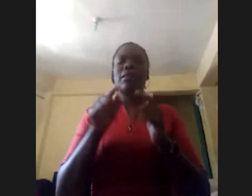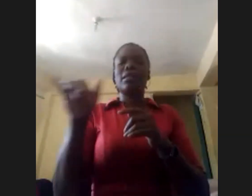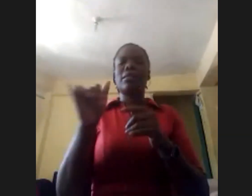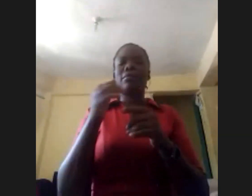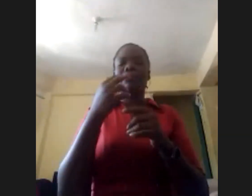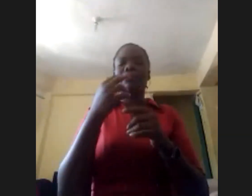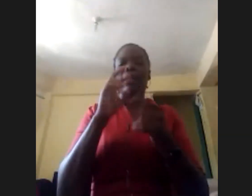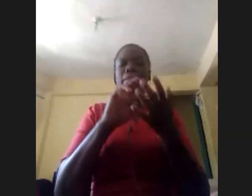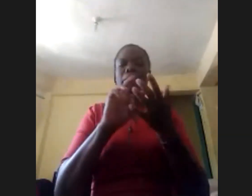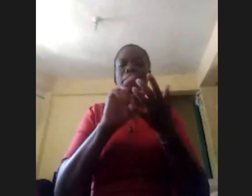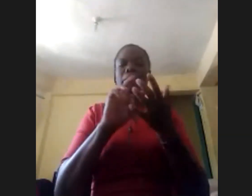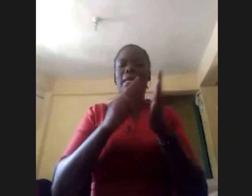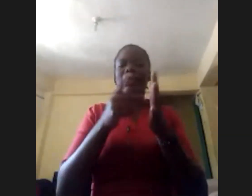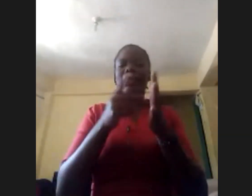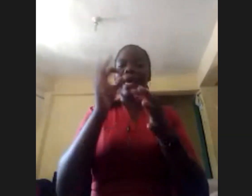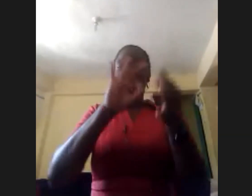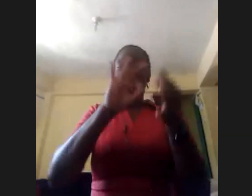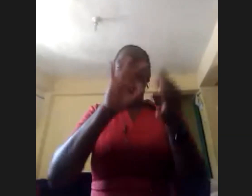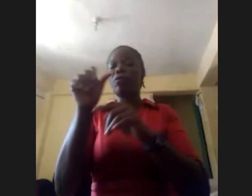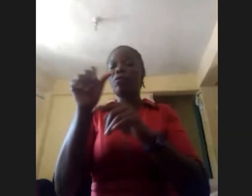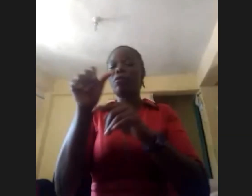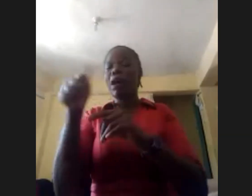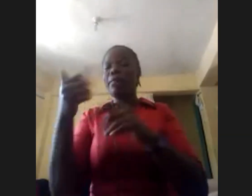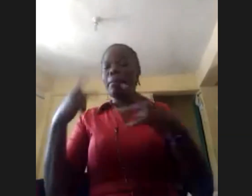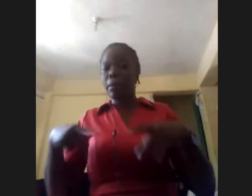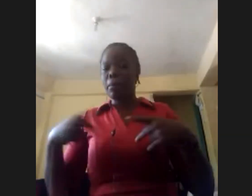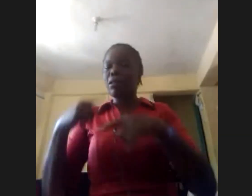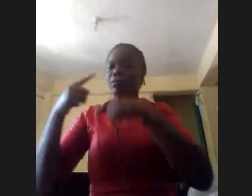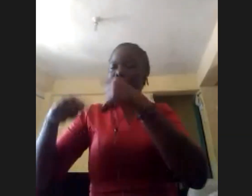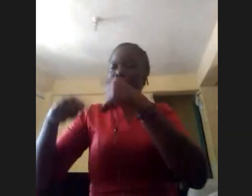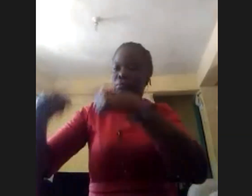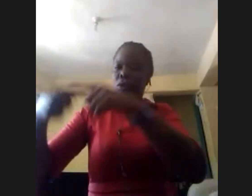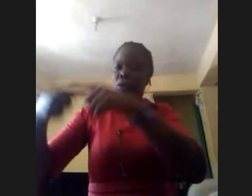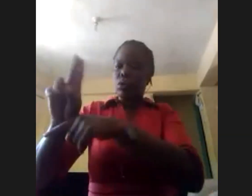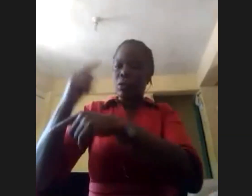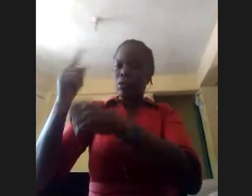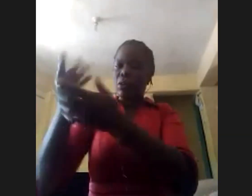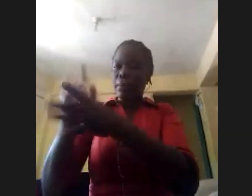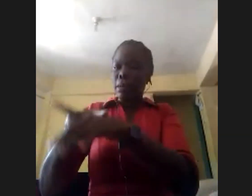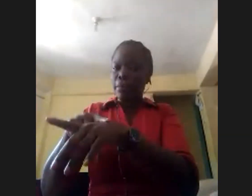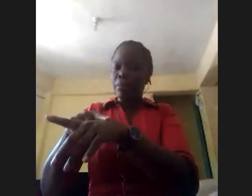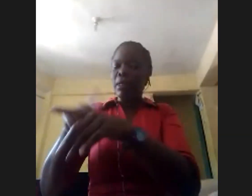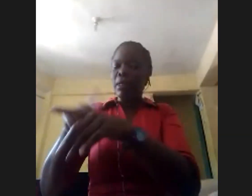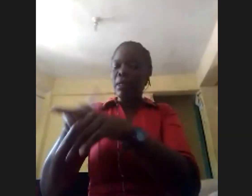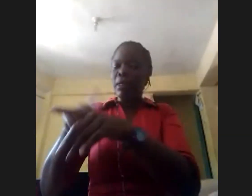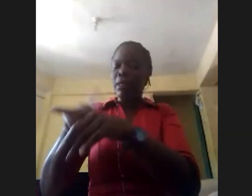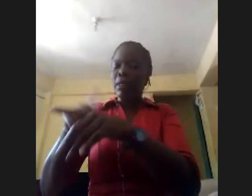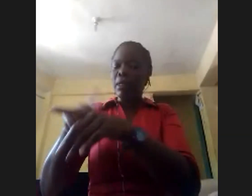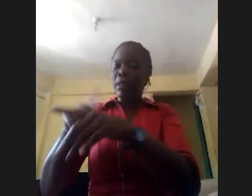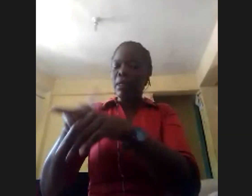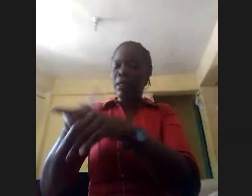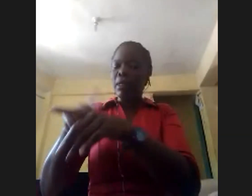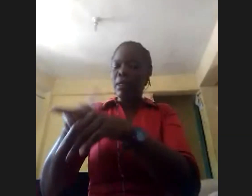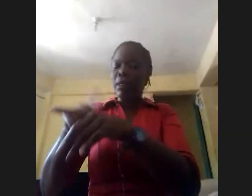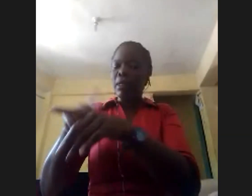stop. For other people, they'll escalate and use it for some time. And then for some people, they will get